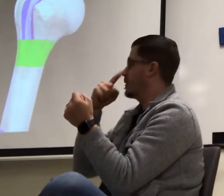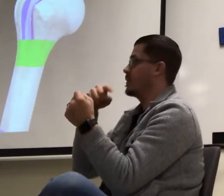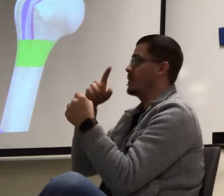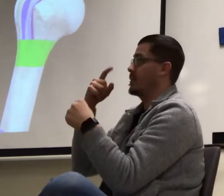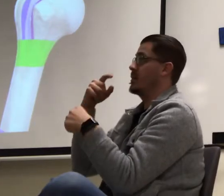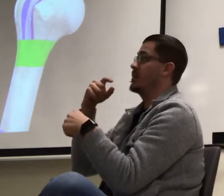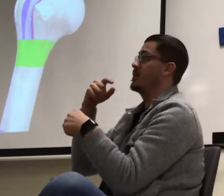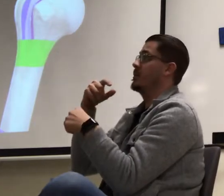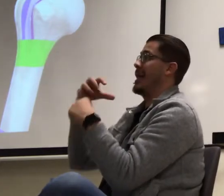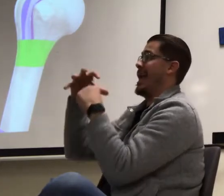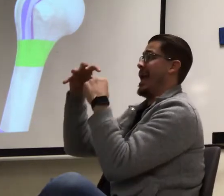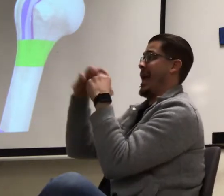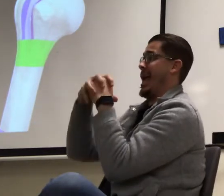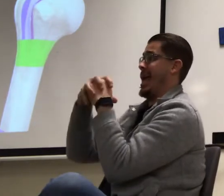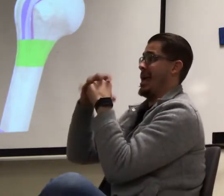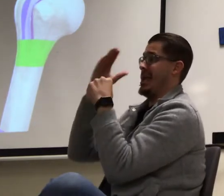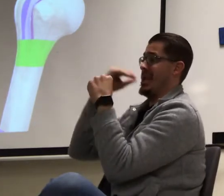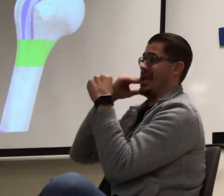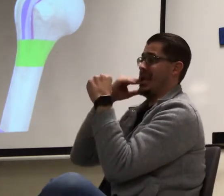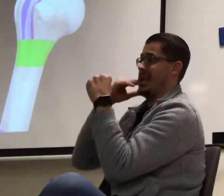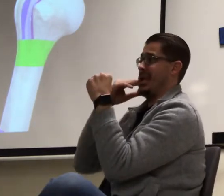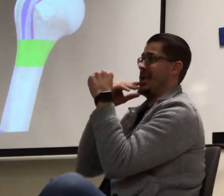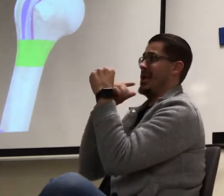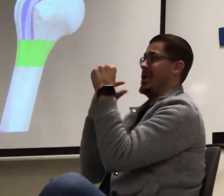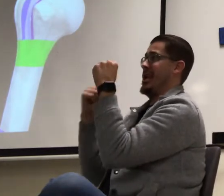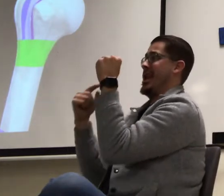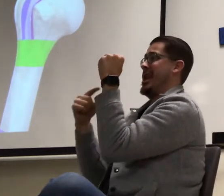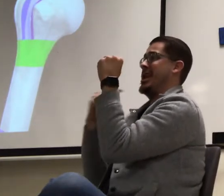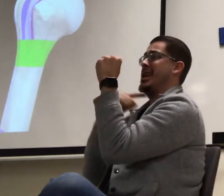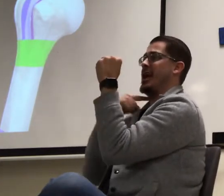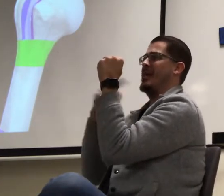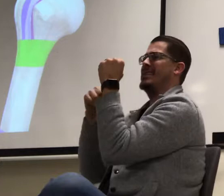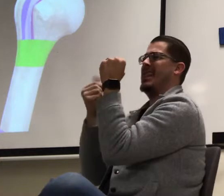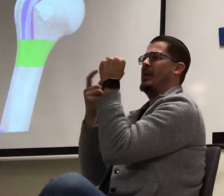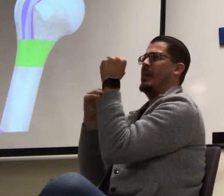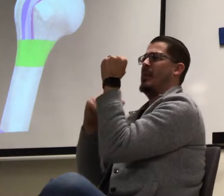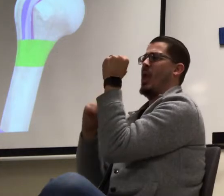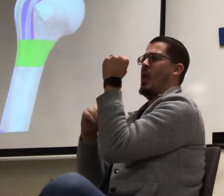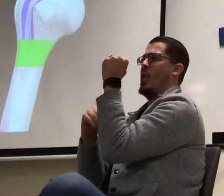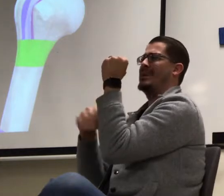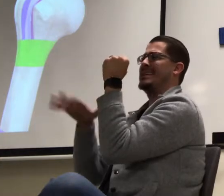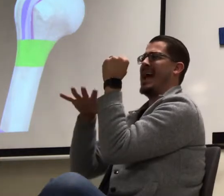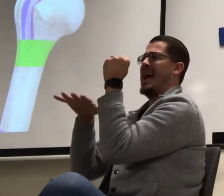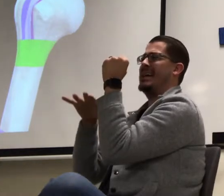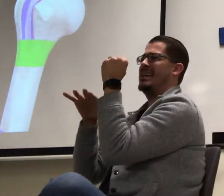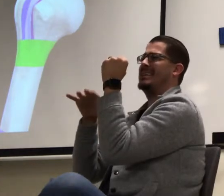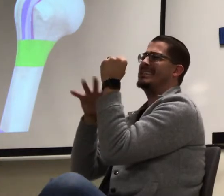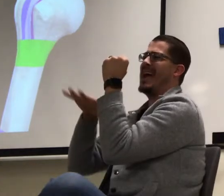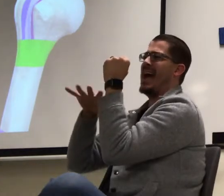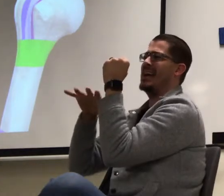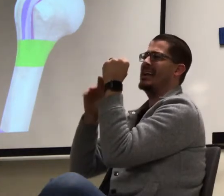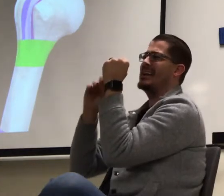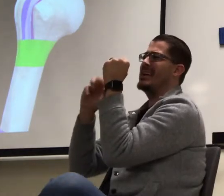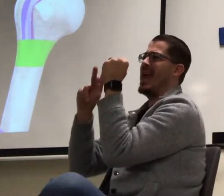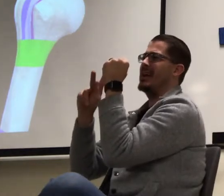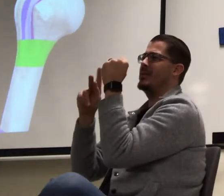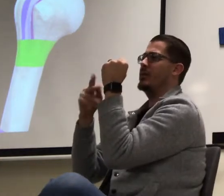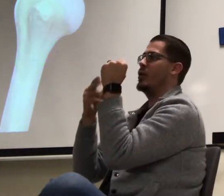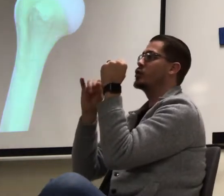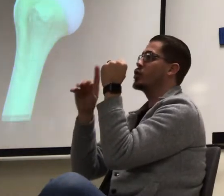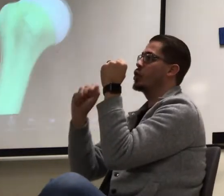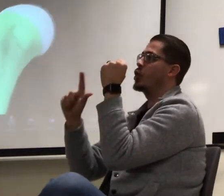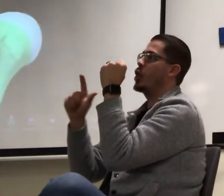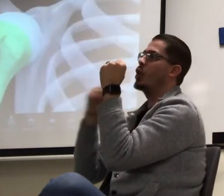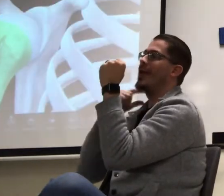head, then neck. But this is a little further down. It's kind of a neck. So they call it surgical neck, prone